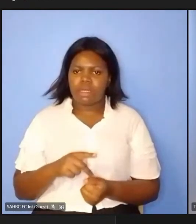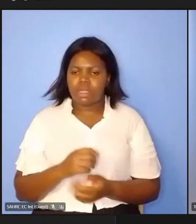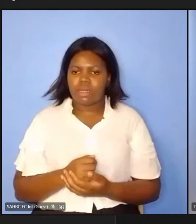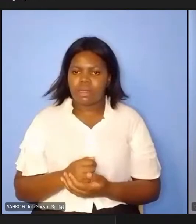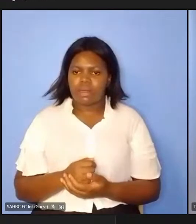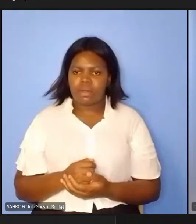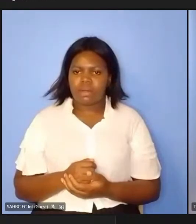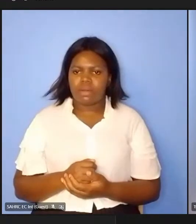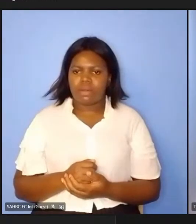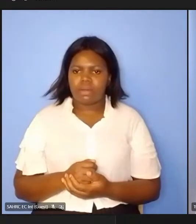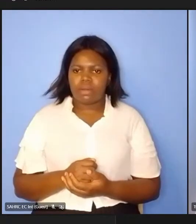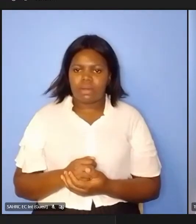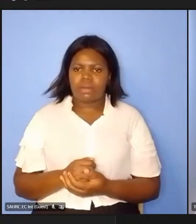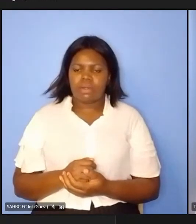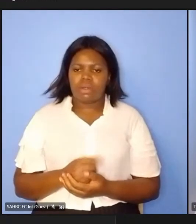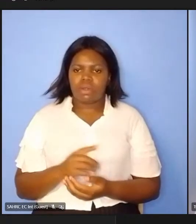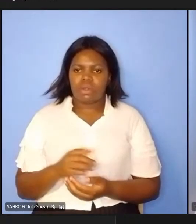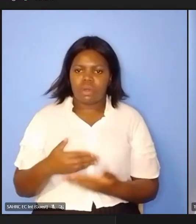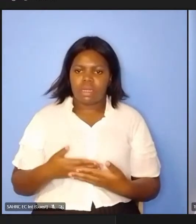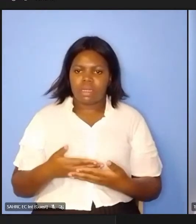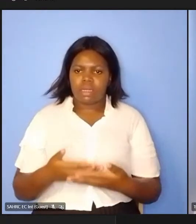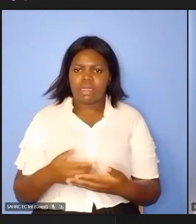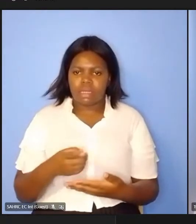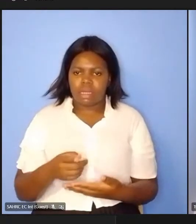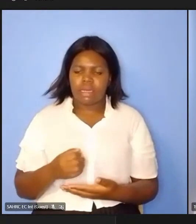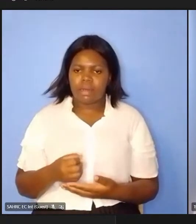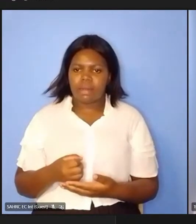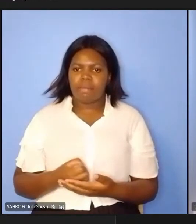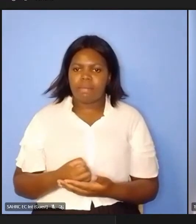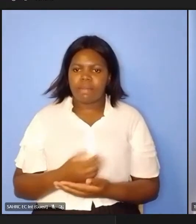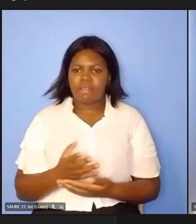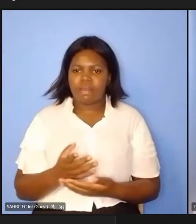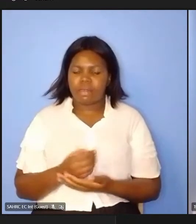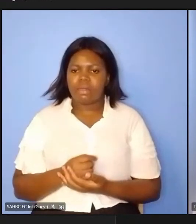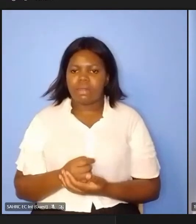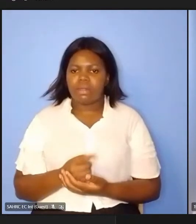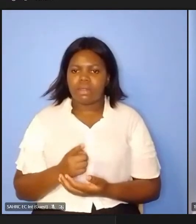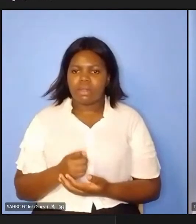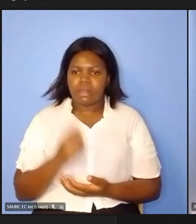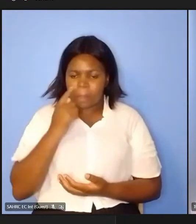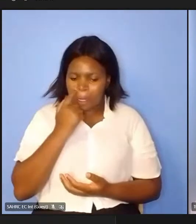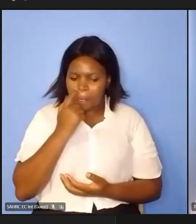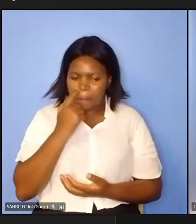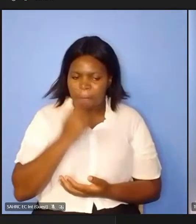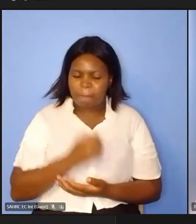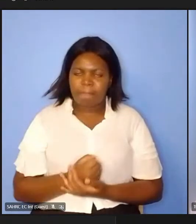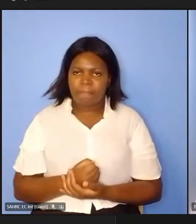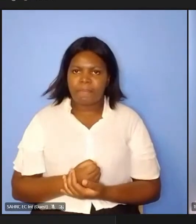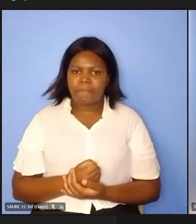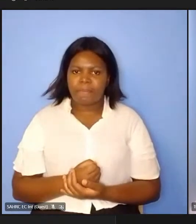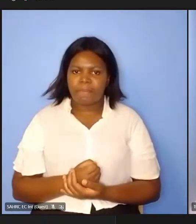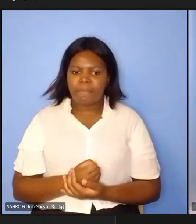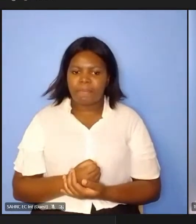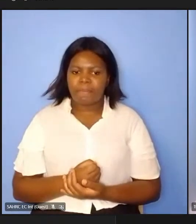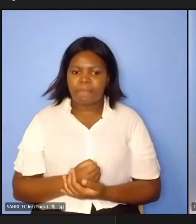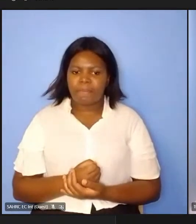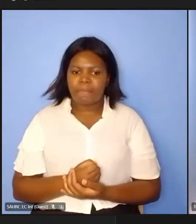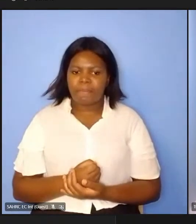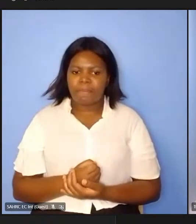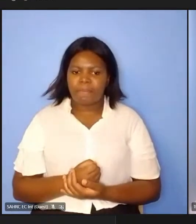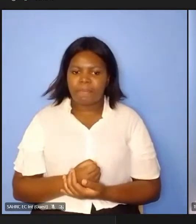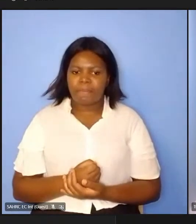to address and prevent hair discrimination. So we are aware of